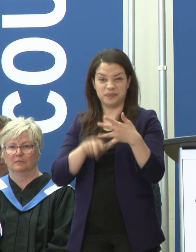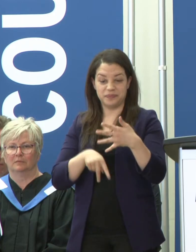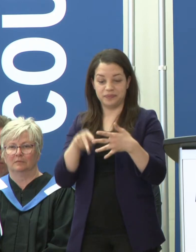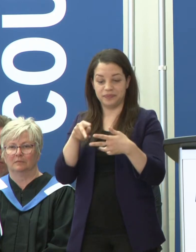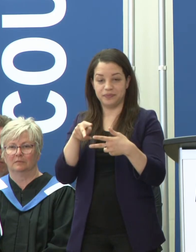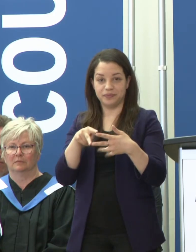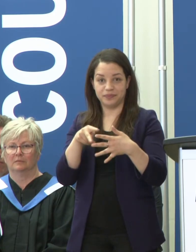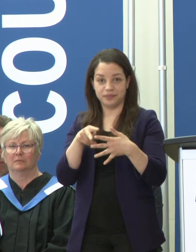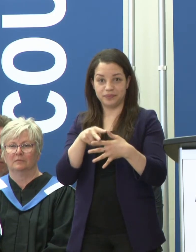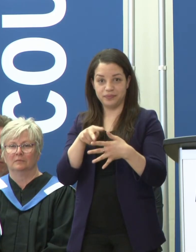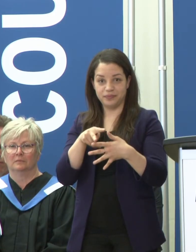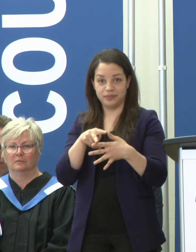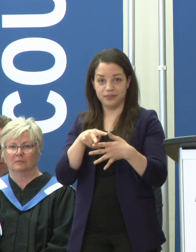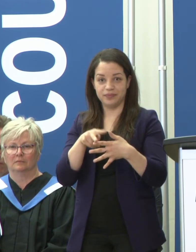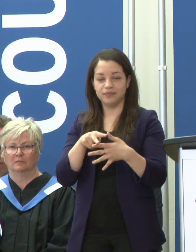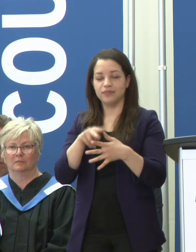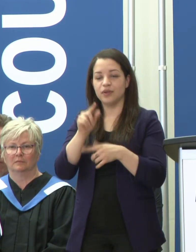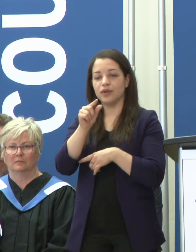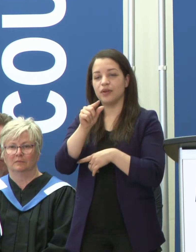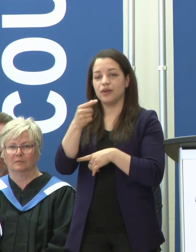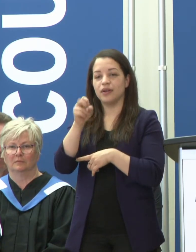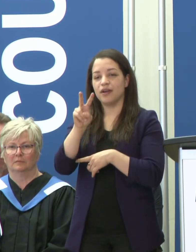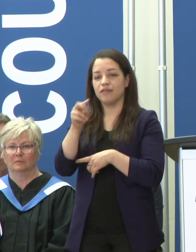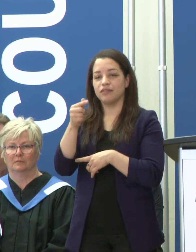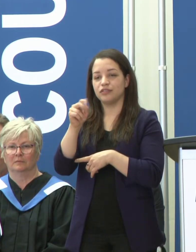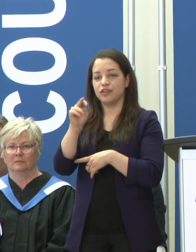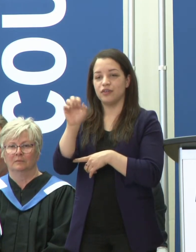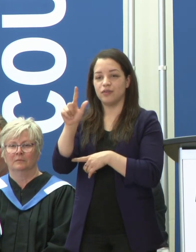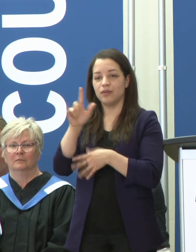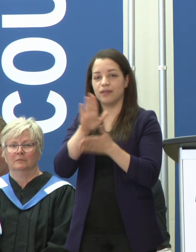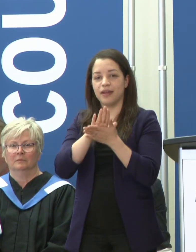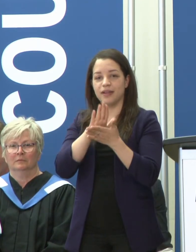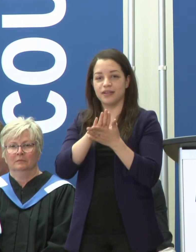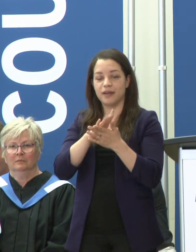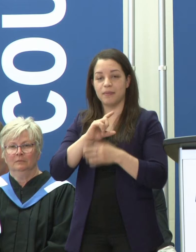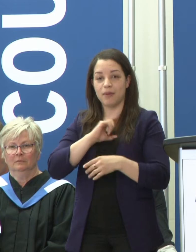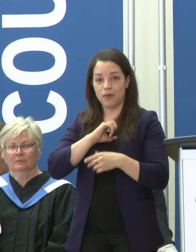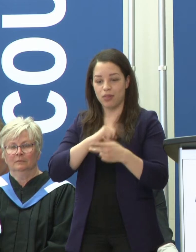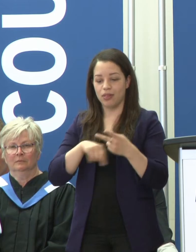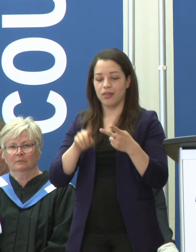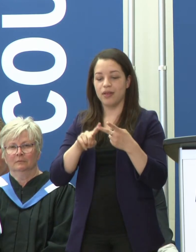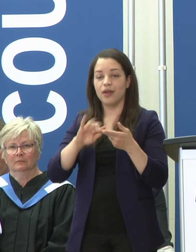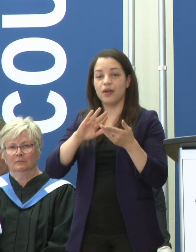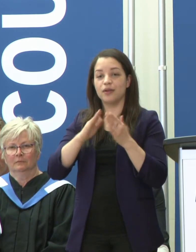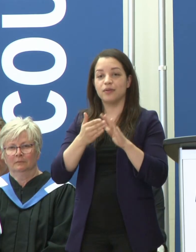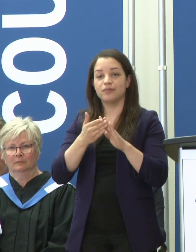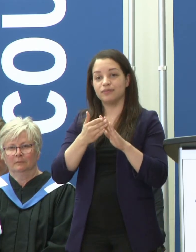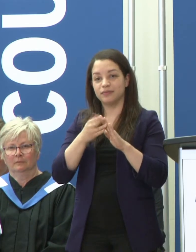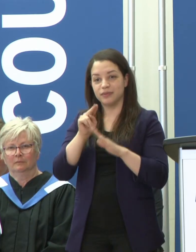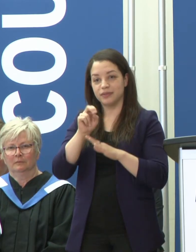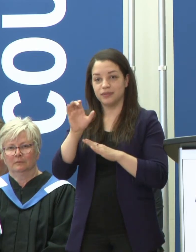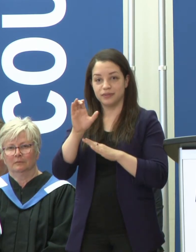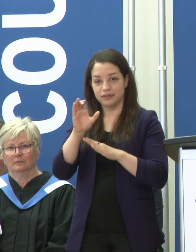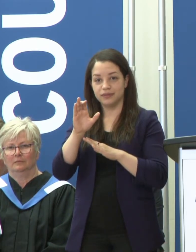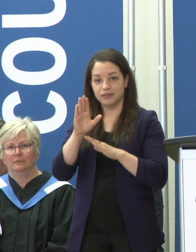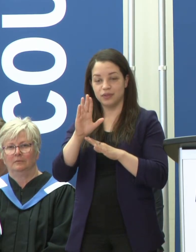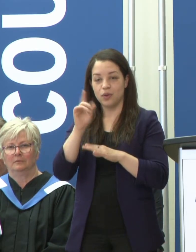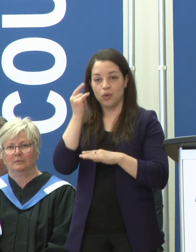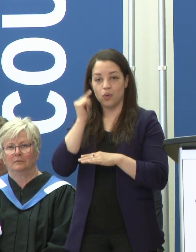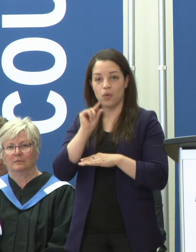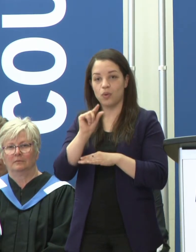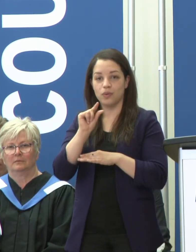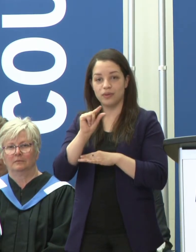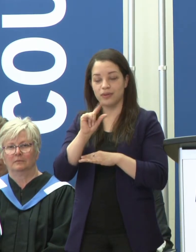Governor General's Academic Medal and the Nova Scotia Community College Gold Medal, acknowledge the highest